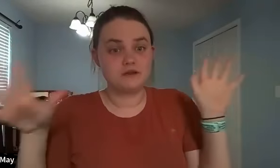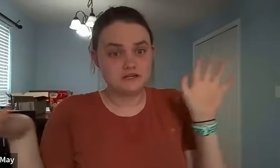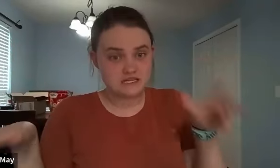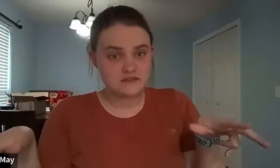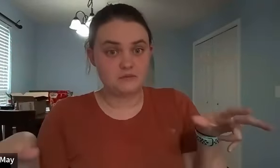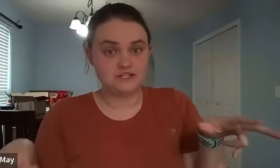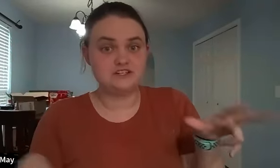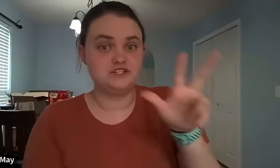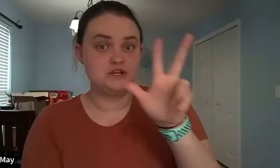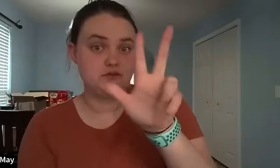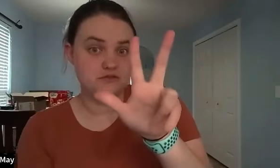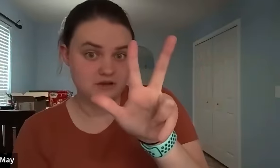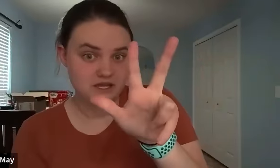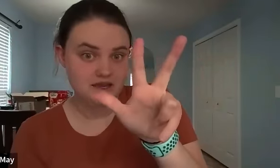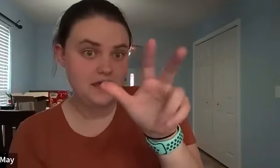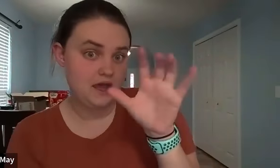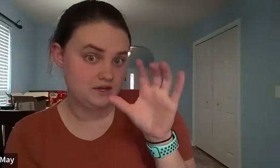going to say that, what you do is you go